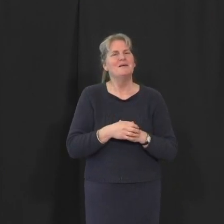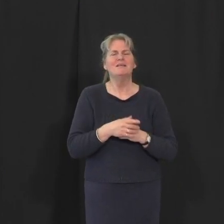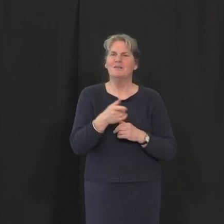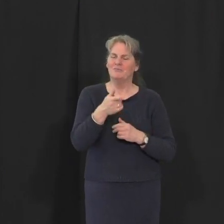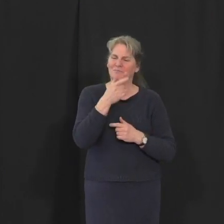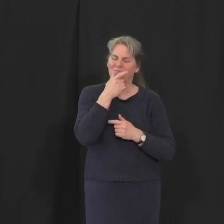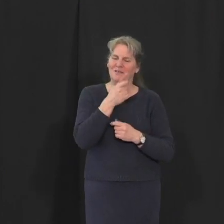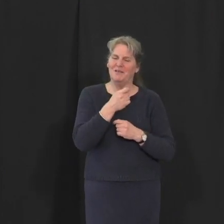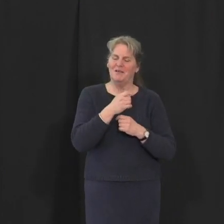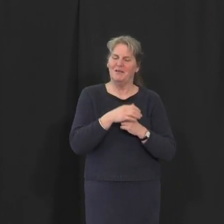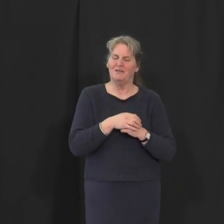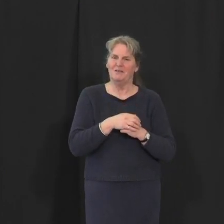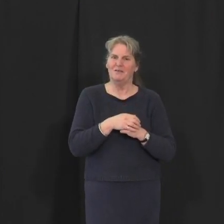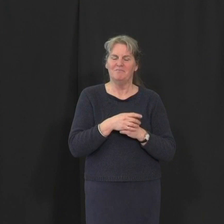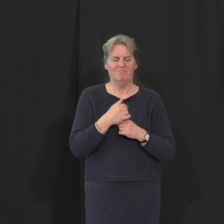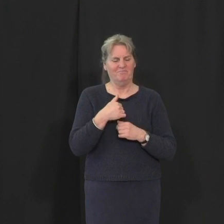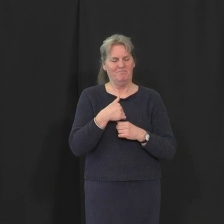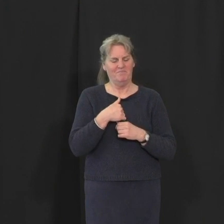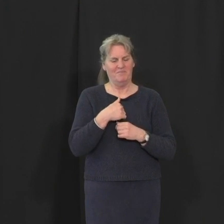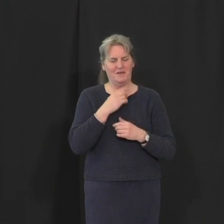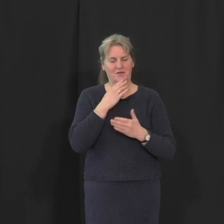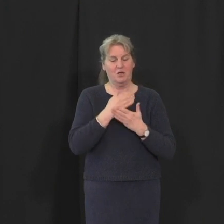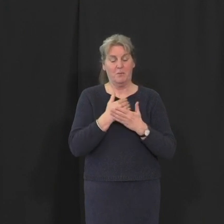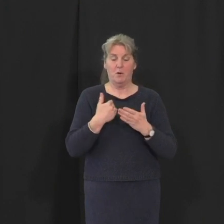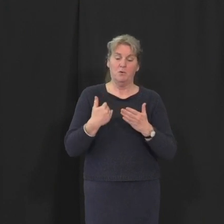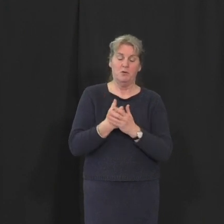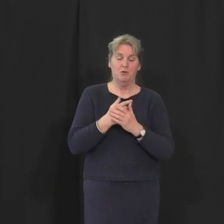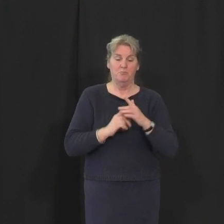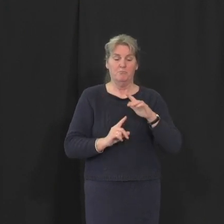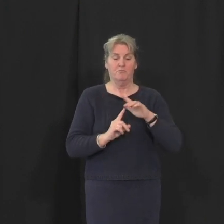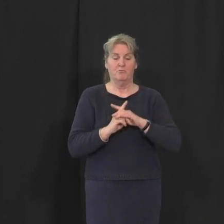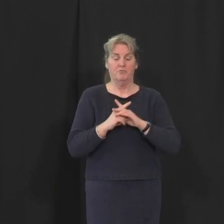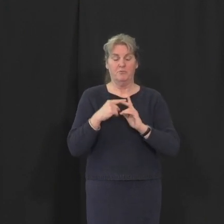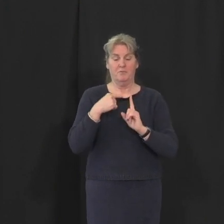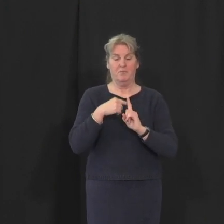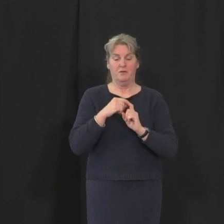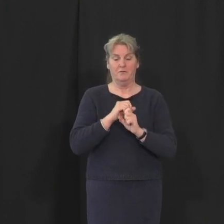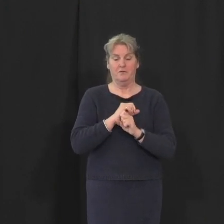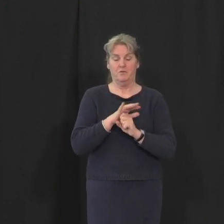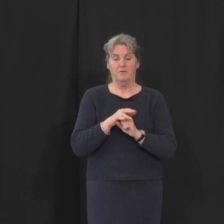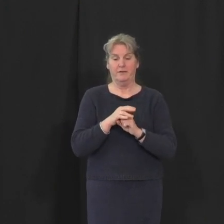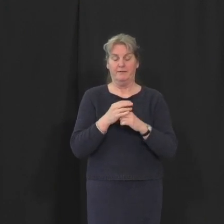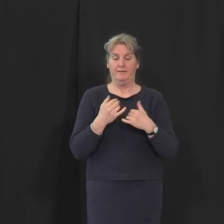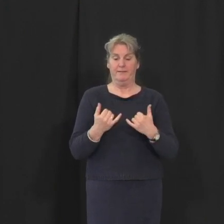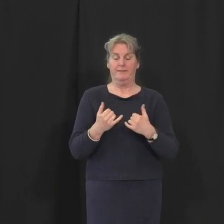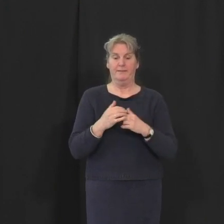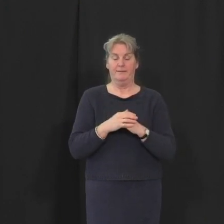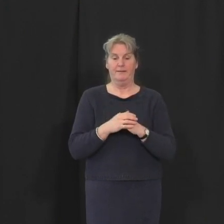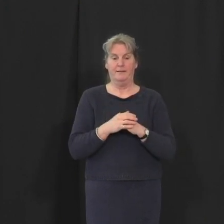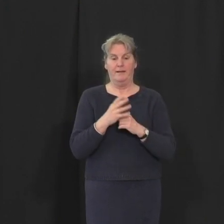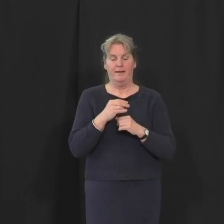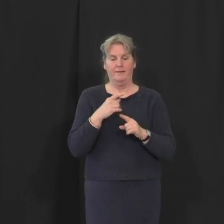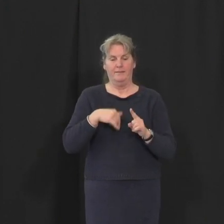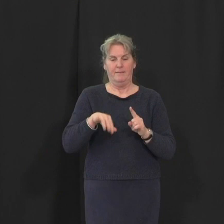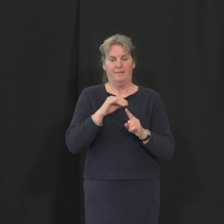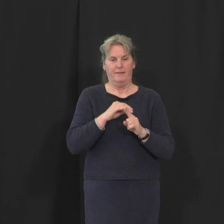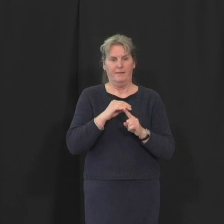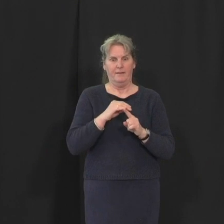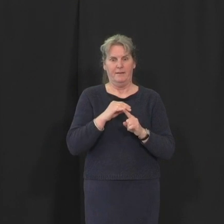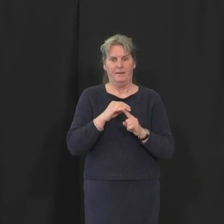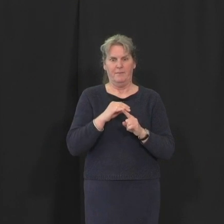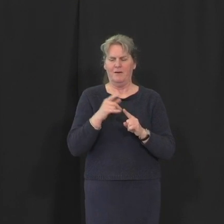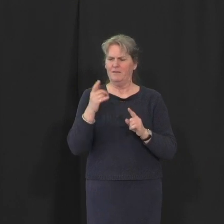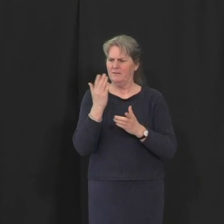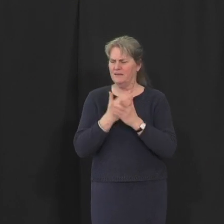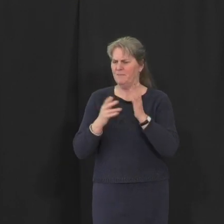it's interesting to be actually talking about a new case and at contemplating opening up at the